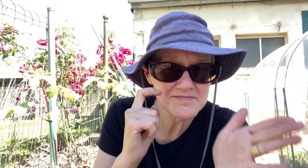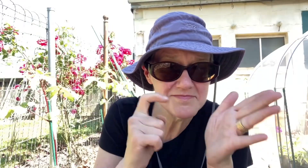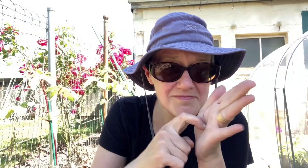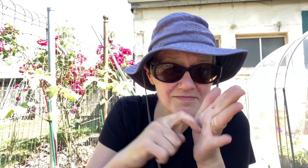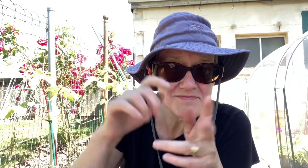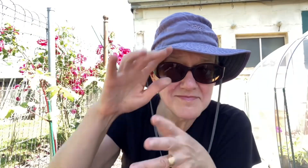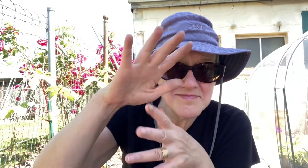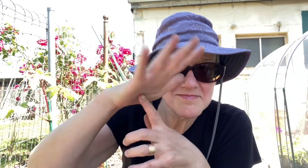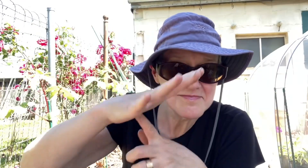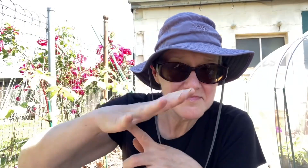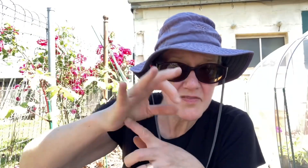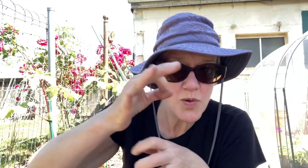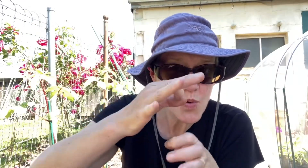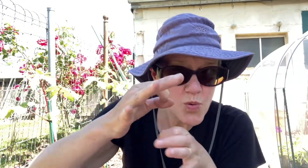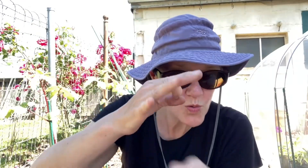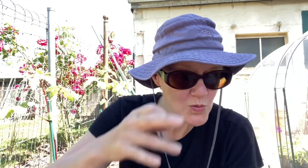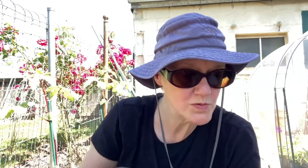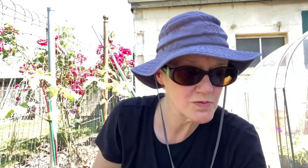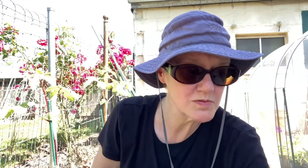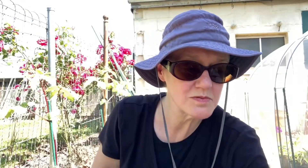Now, if you notice those holes in the leaves,